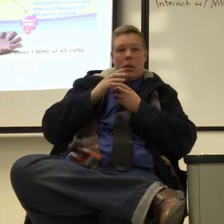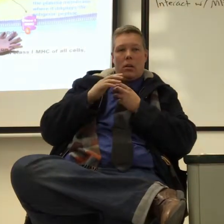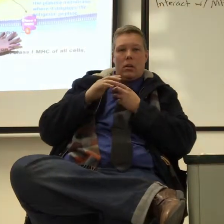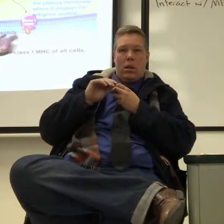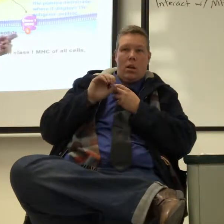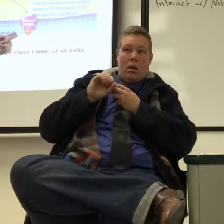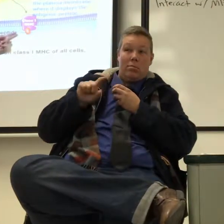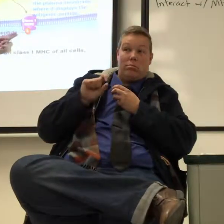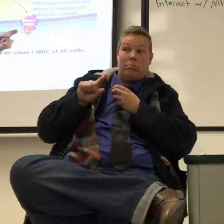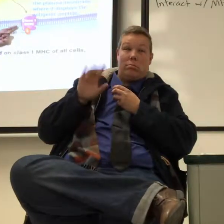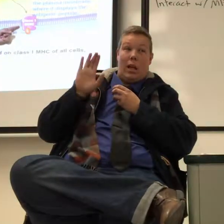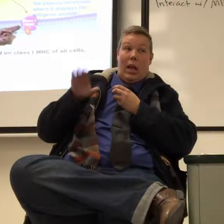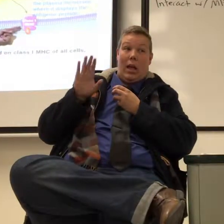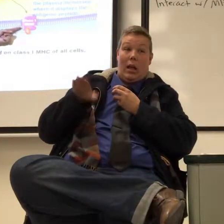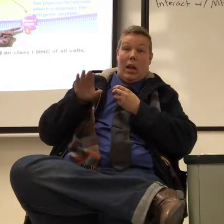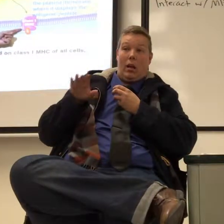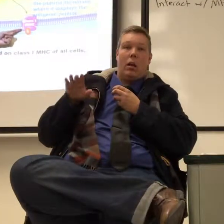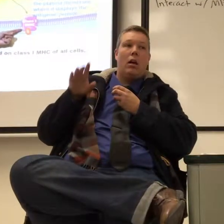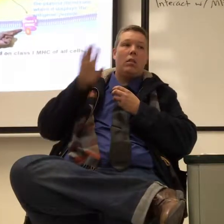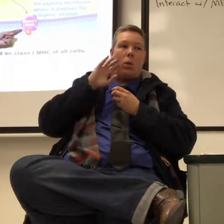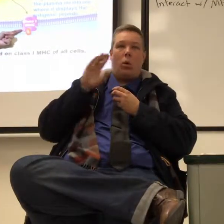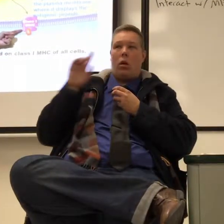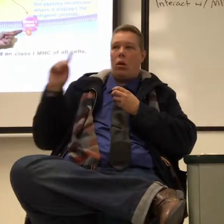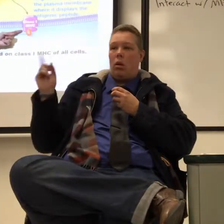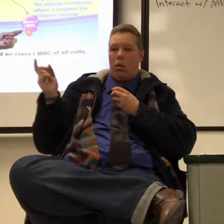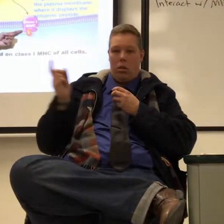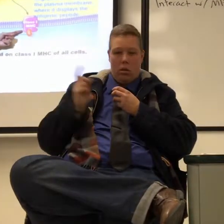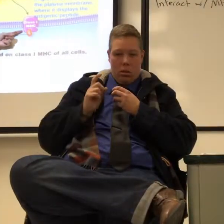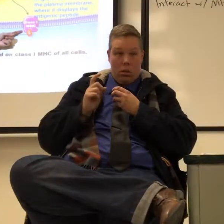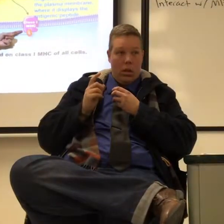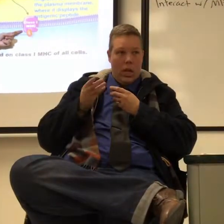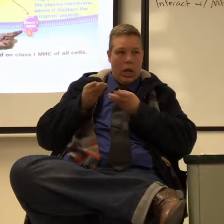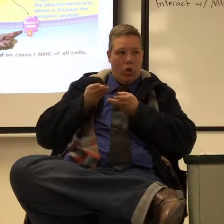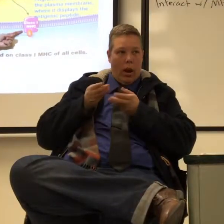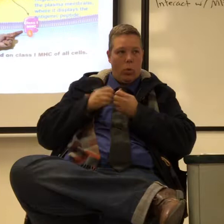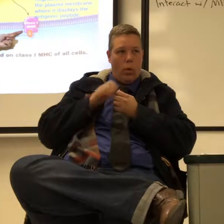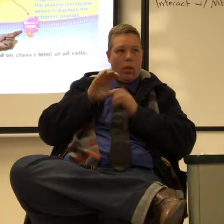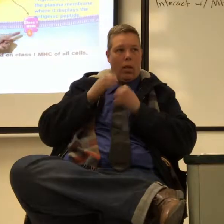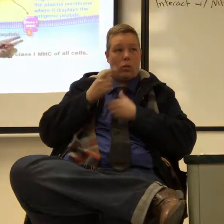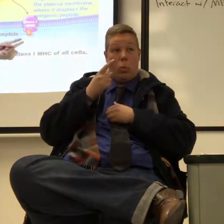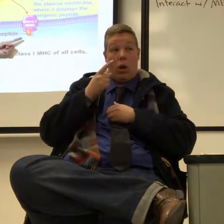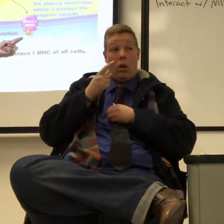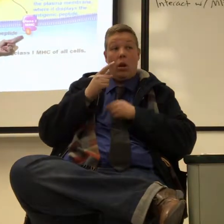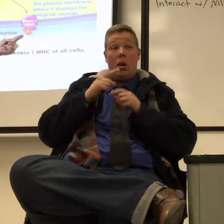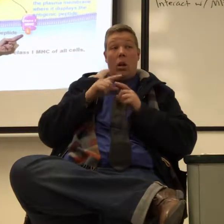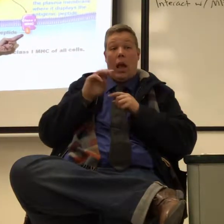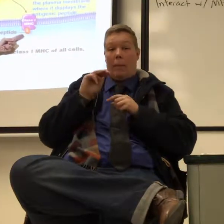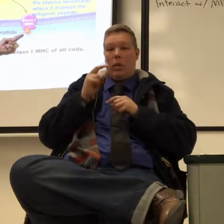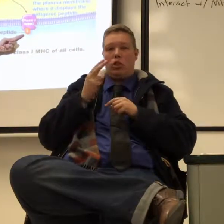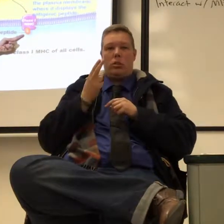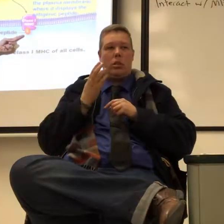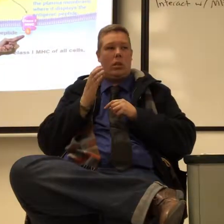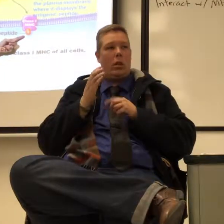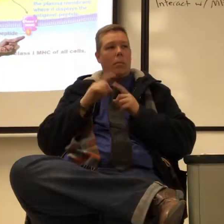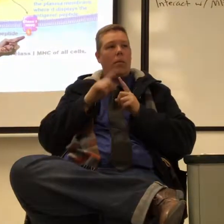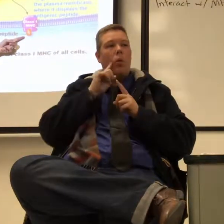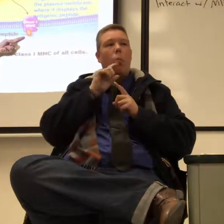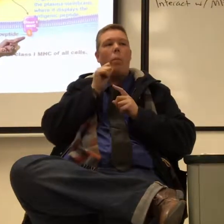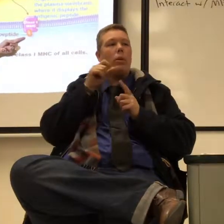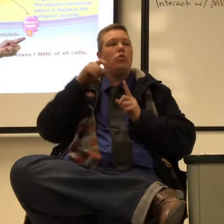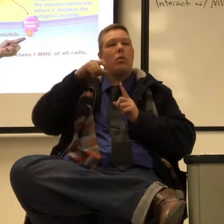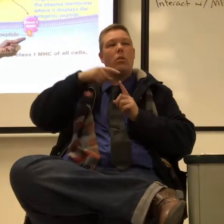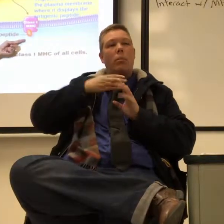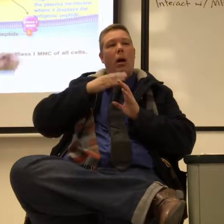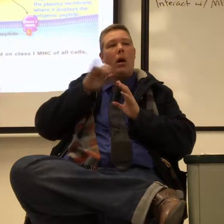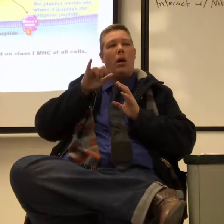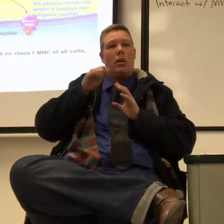CD8 cells, they'll interact with class 1 MHC, but they won't be triggered by a self-AG.